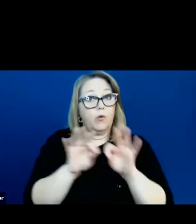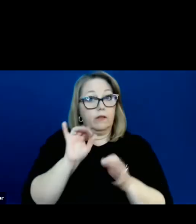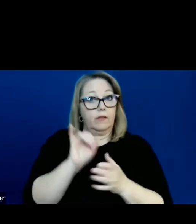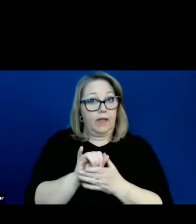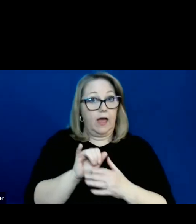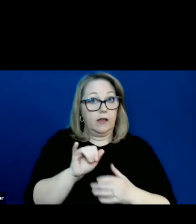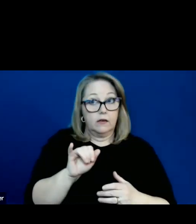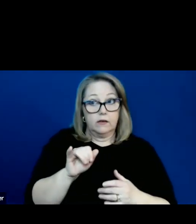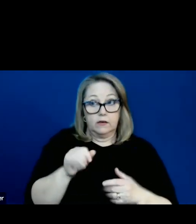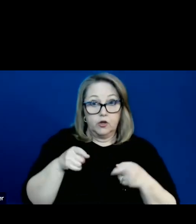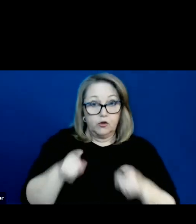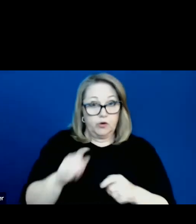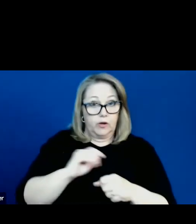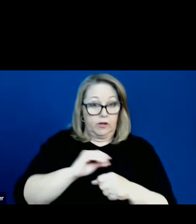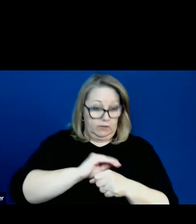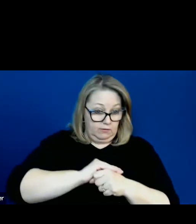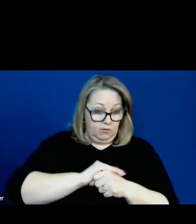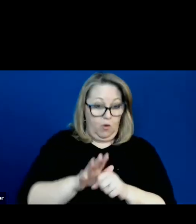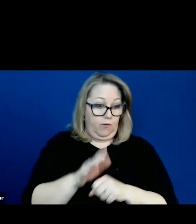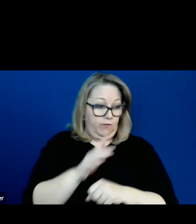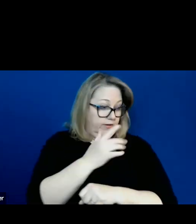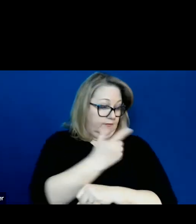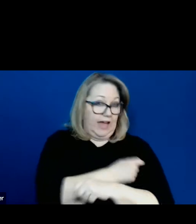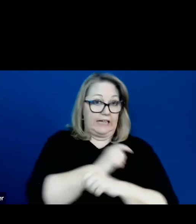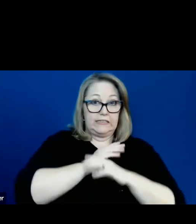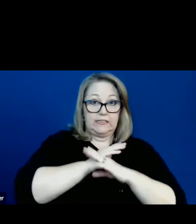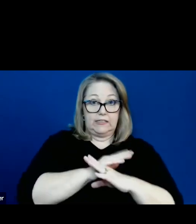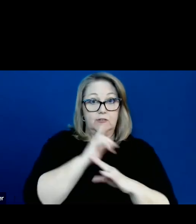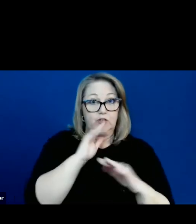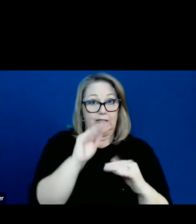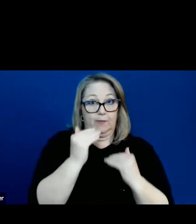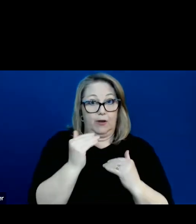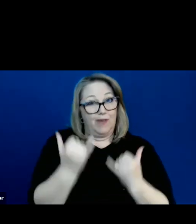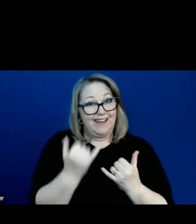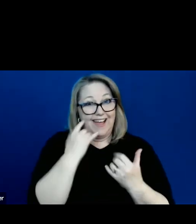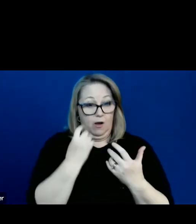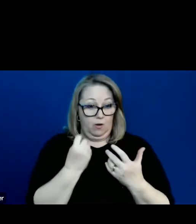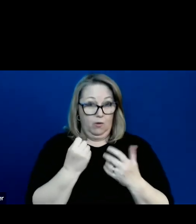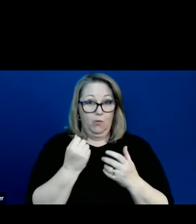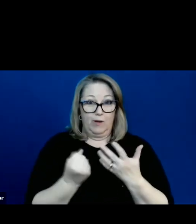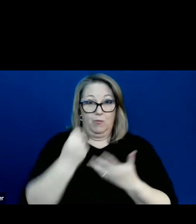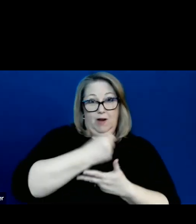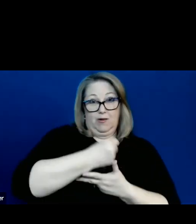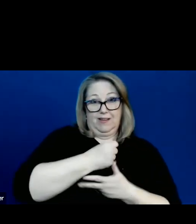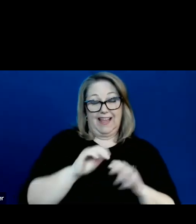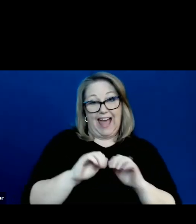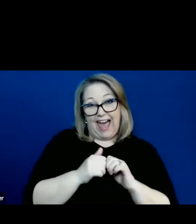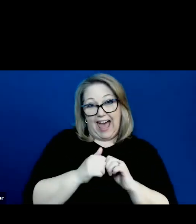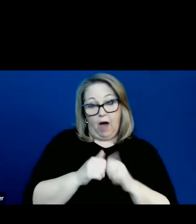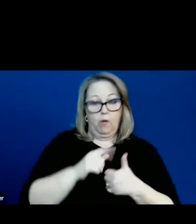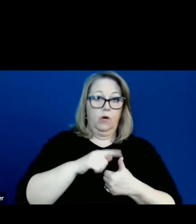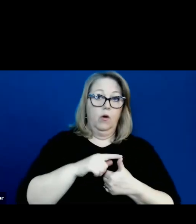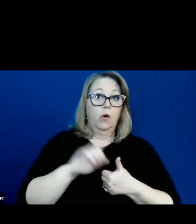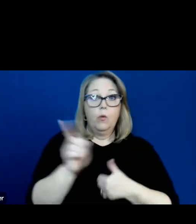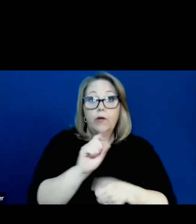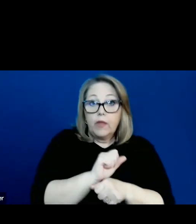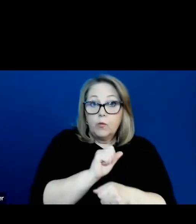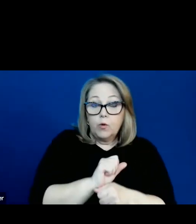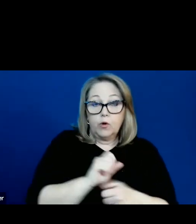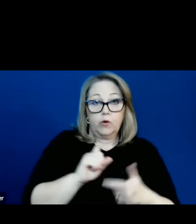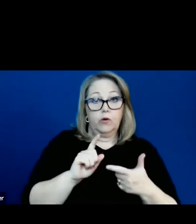when COVID vaccines are limited, the allocation is based on scientific data, key ethical principles, federal